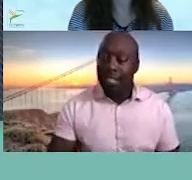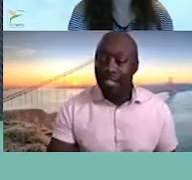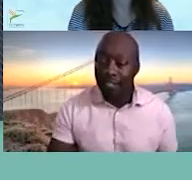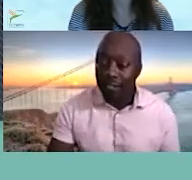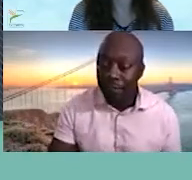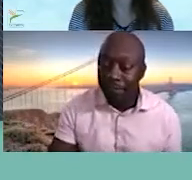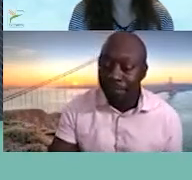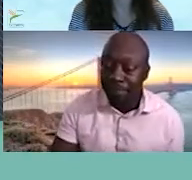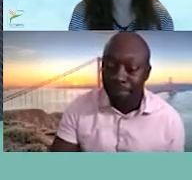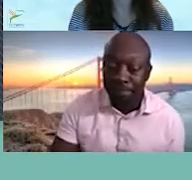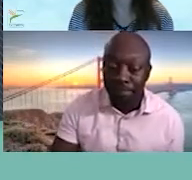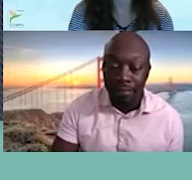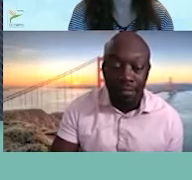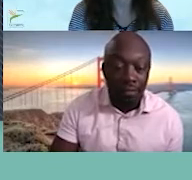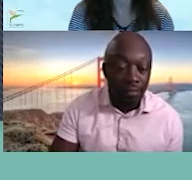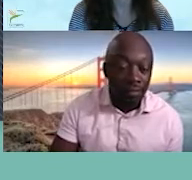a sign.